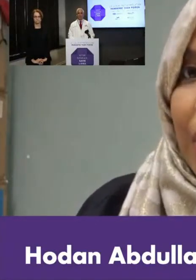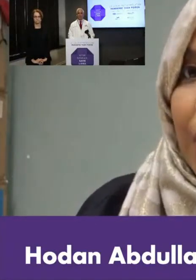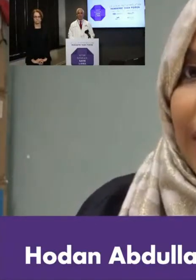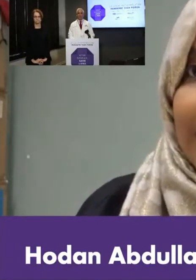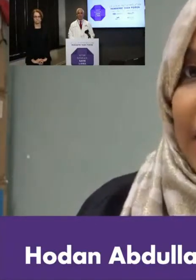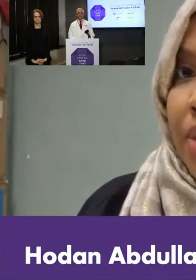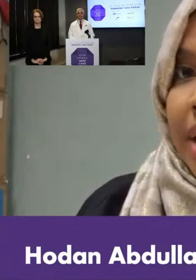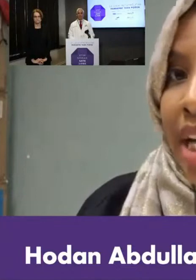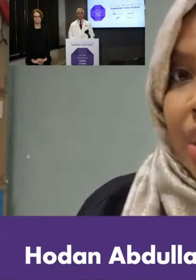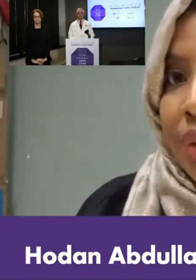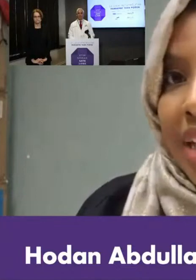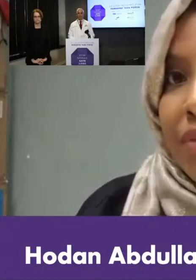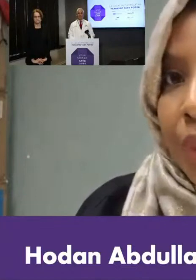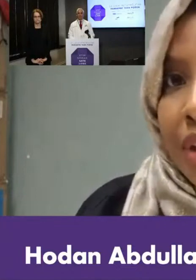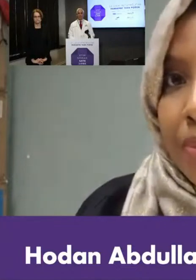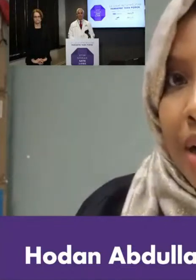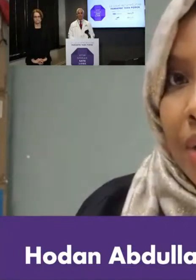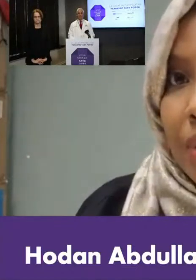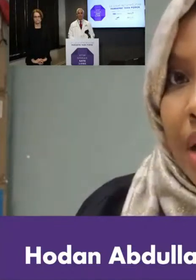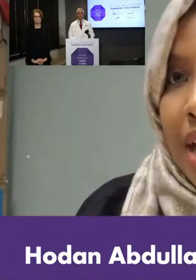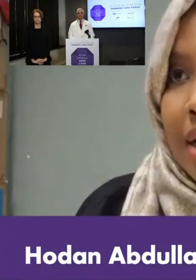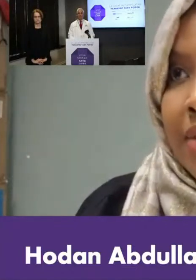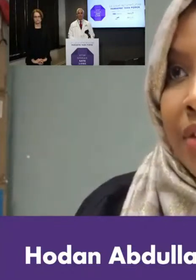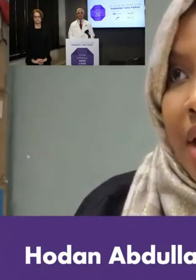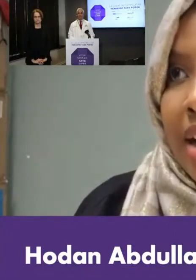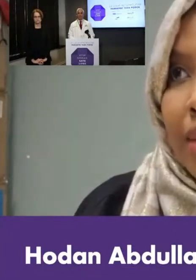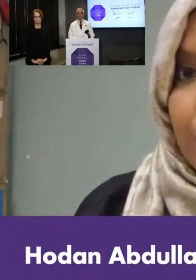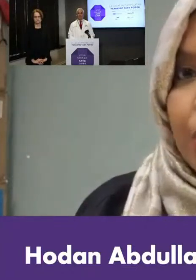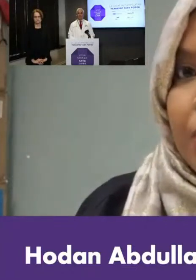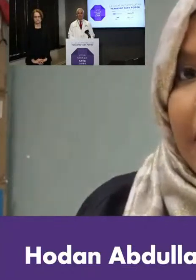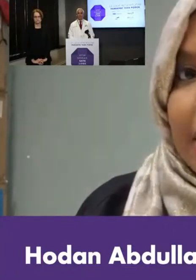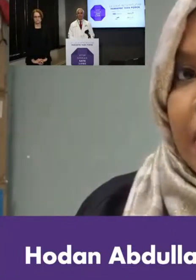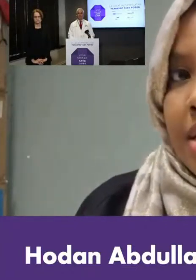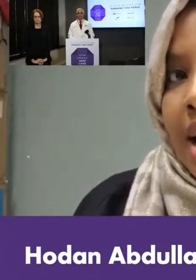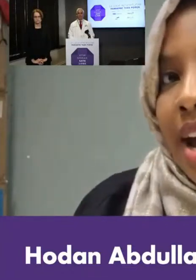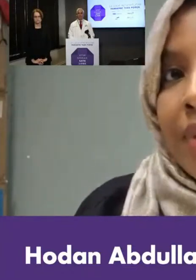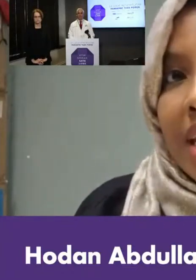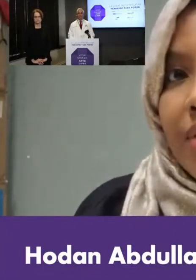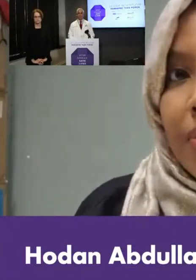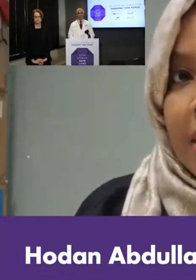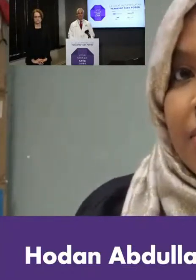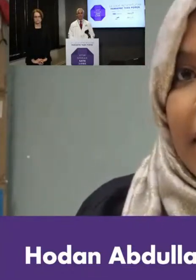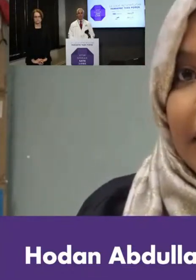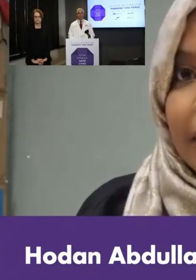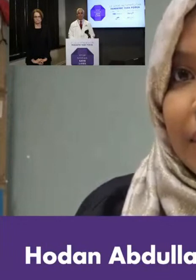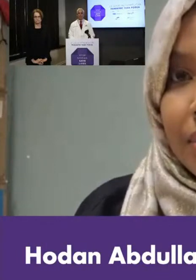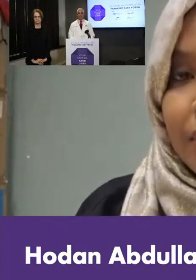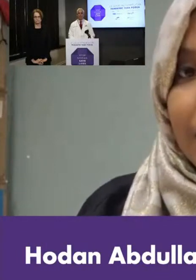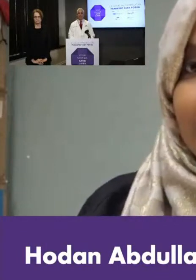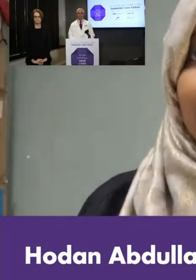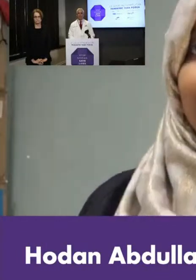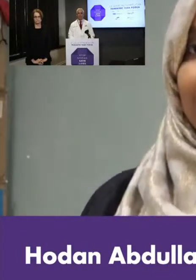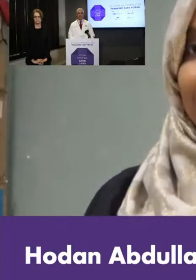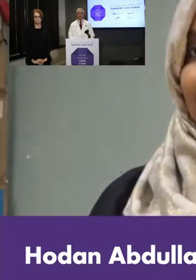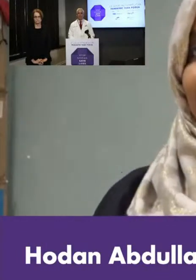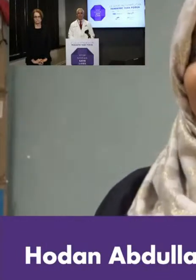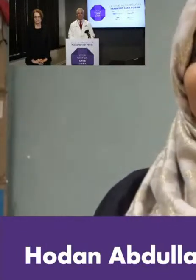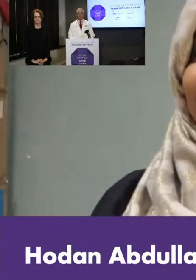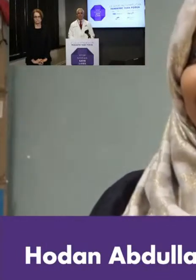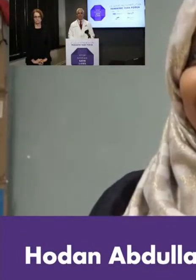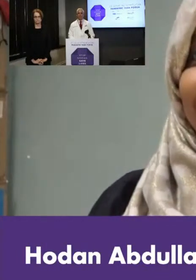this limbo, and it's something that I don't really have to worry about. And for that, I'm truly blessed because I have been given peace of mind.